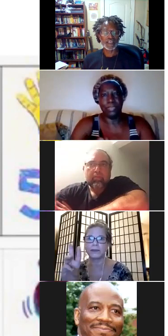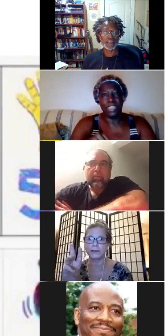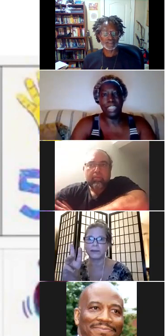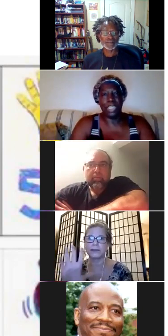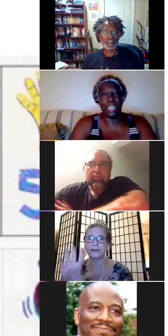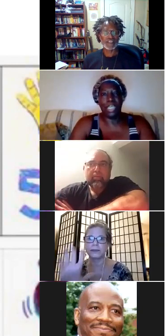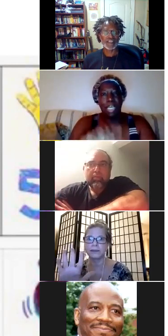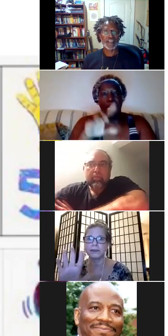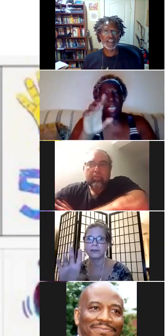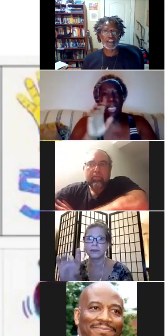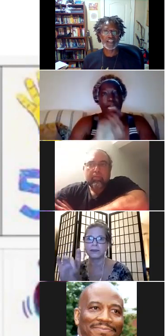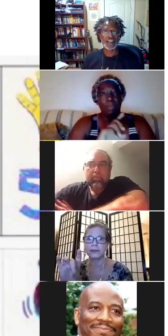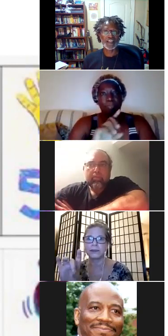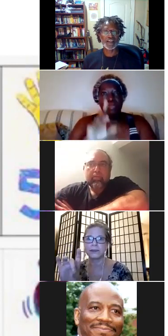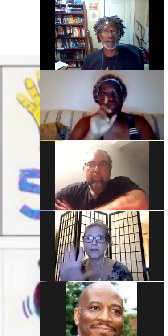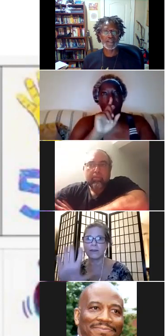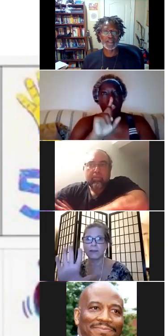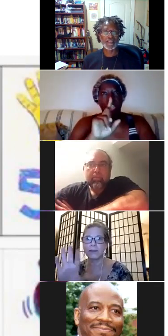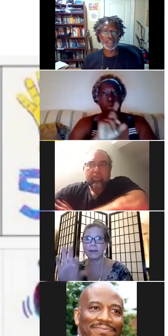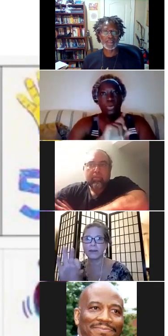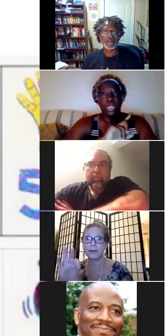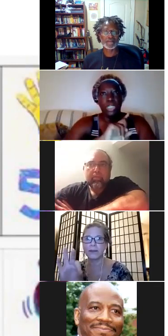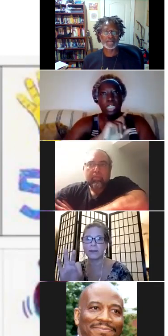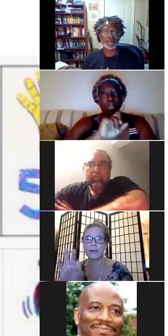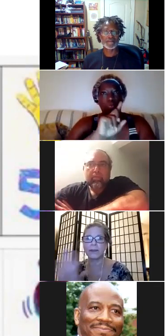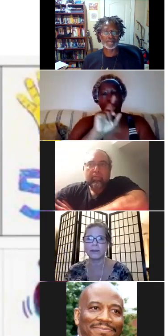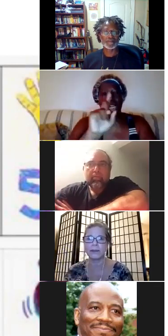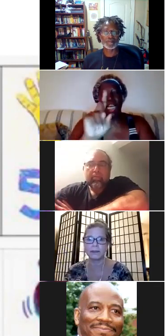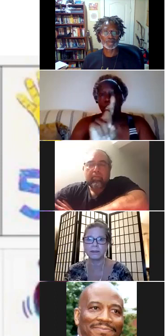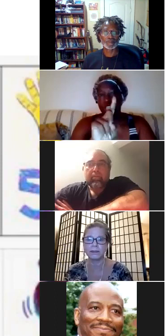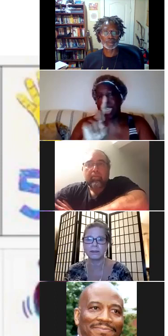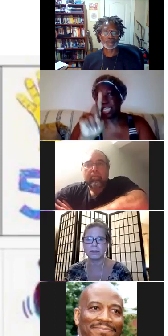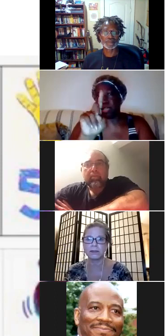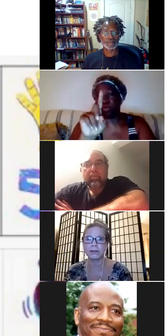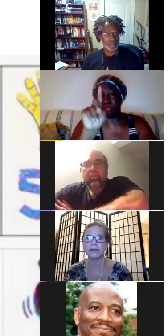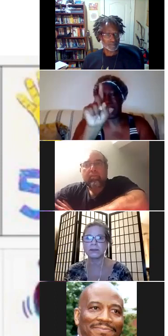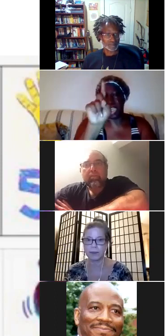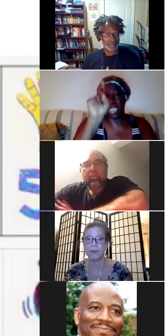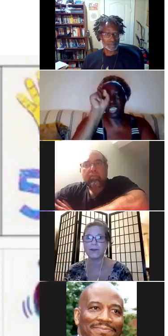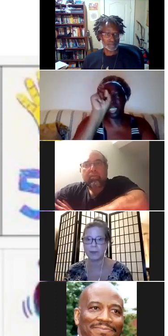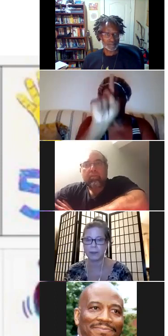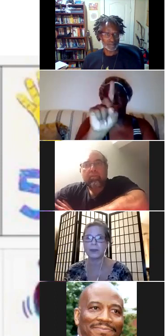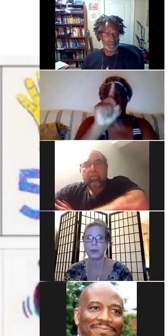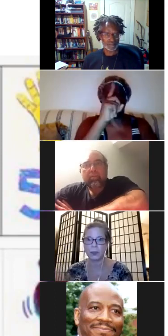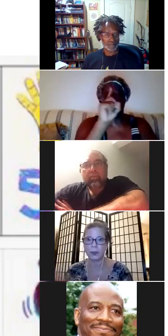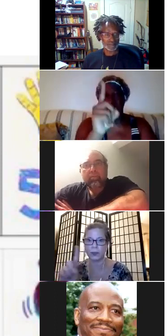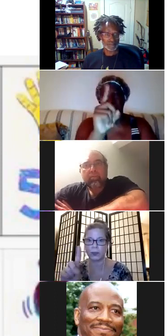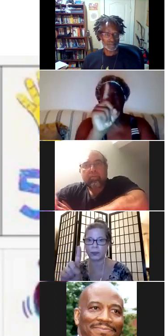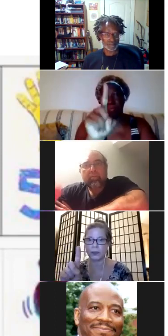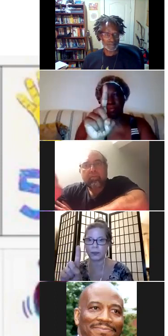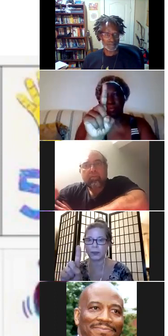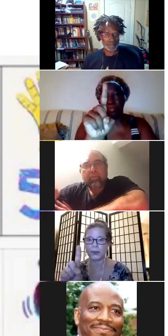Okay, I see what you're saying. Yeah, I see it. So 100 would be your number